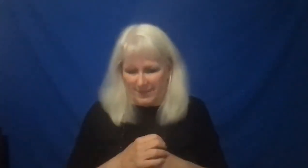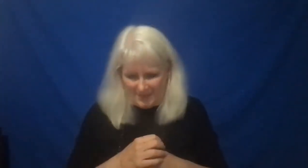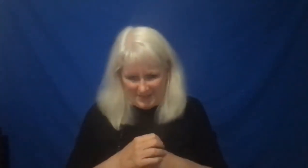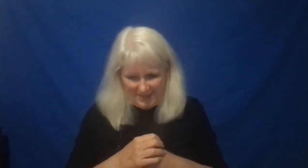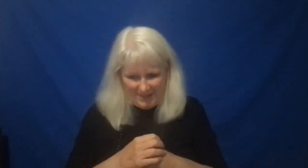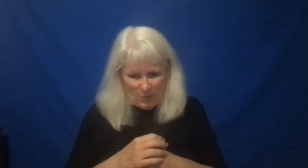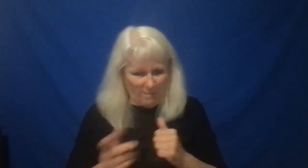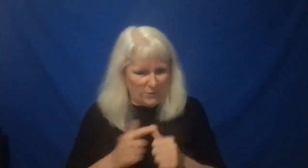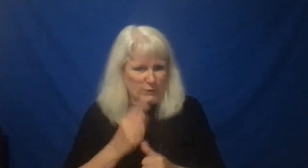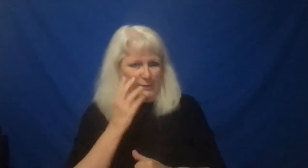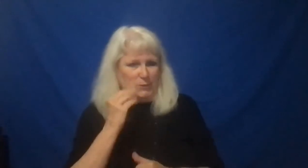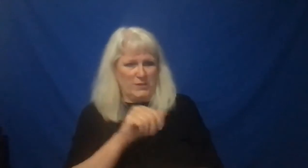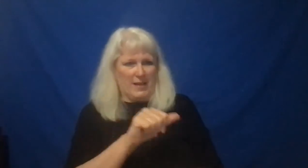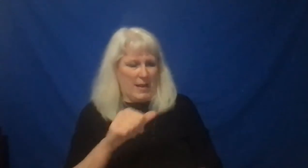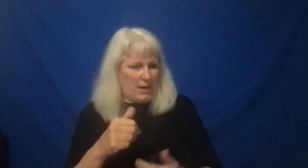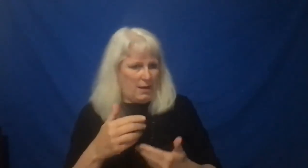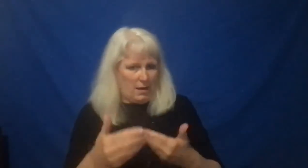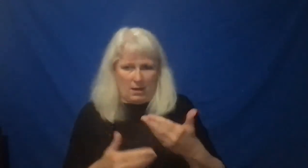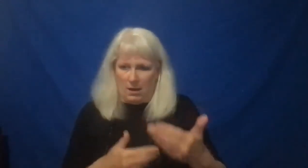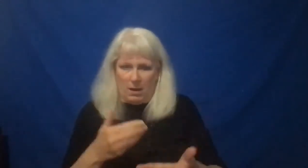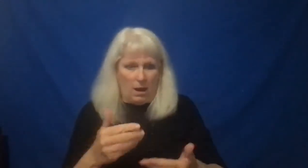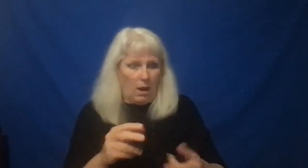to influence each other as common